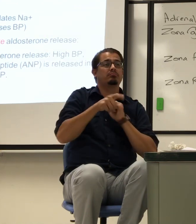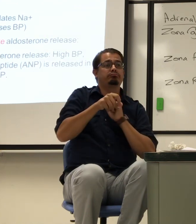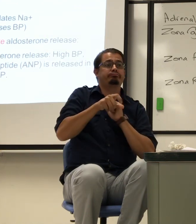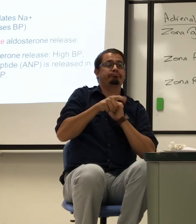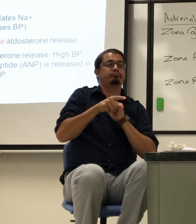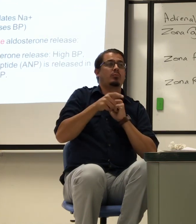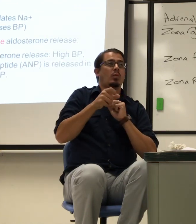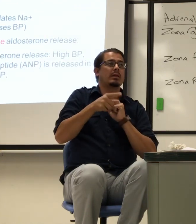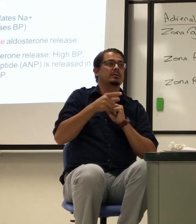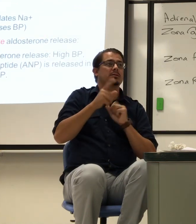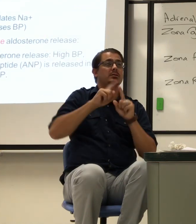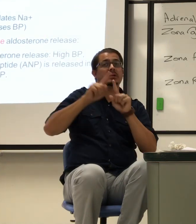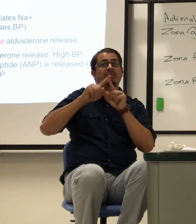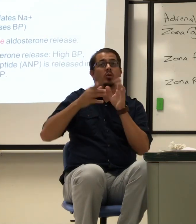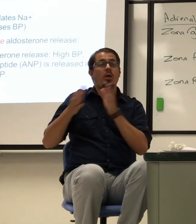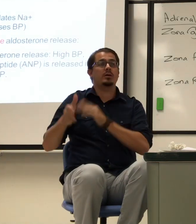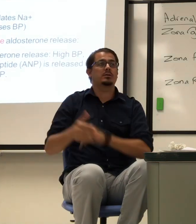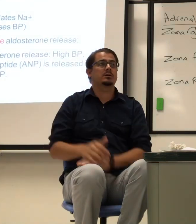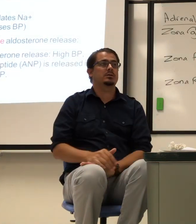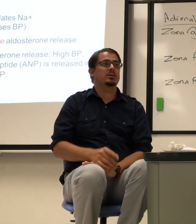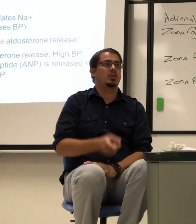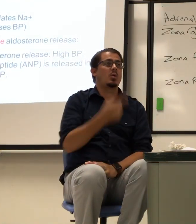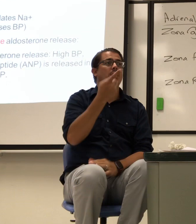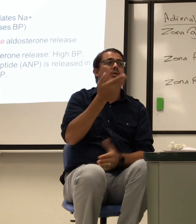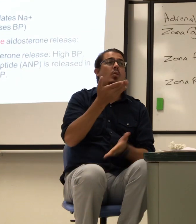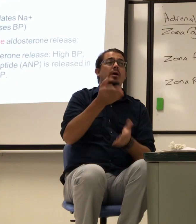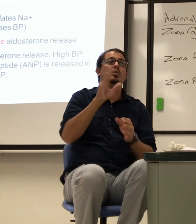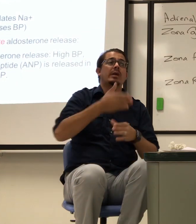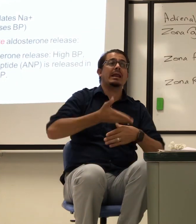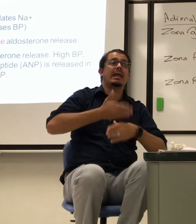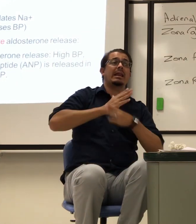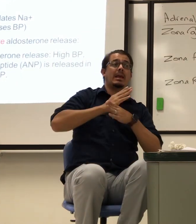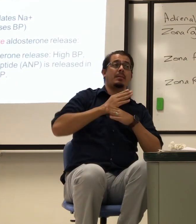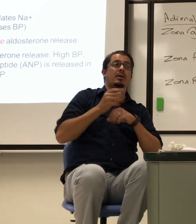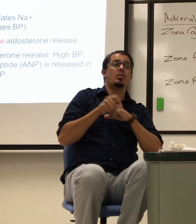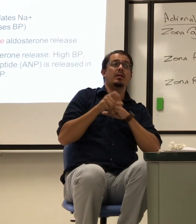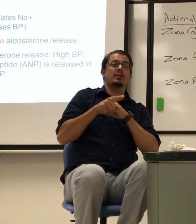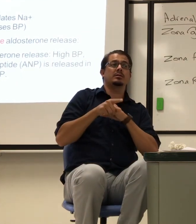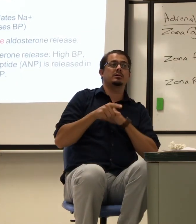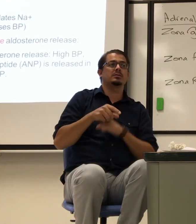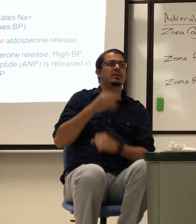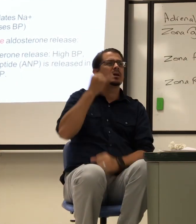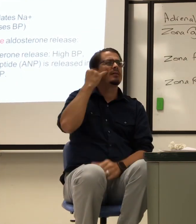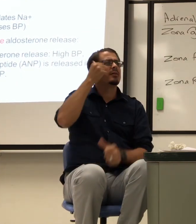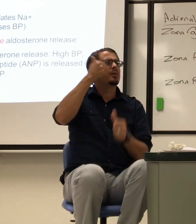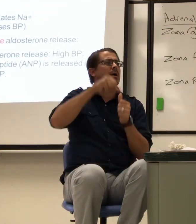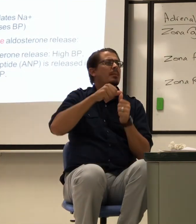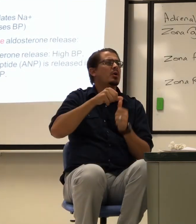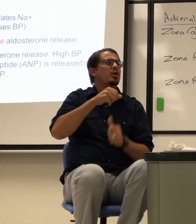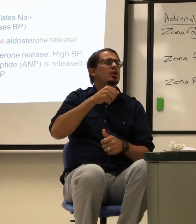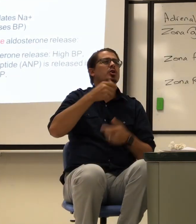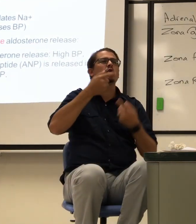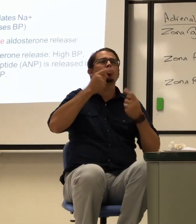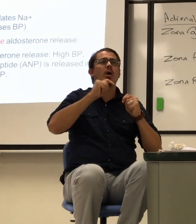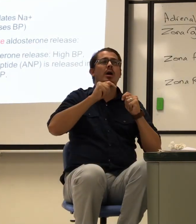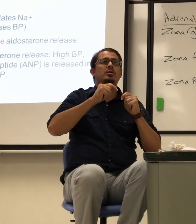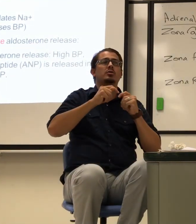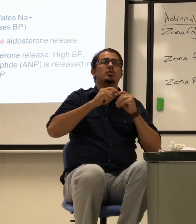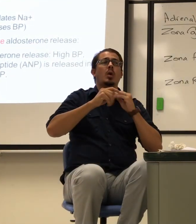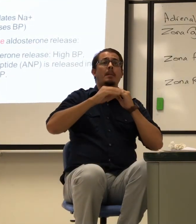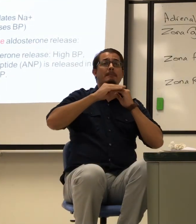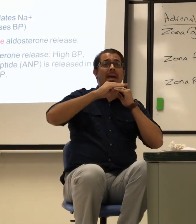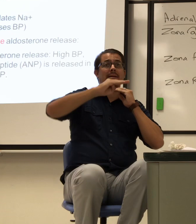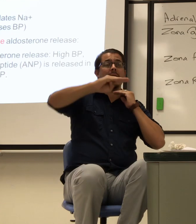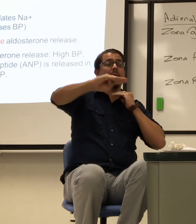there's different ways. And there's one way you can inhibit its release. So if you can remember that you're trying to maintain blood